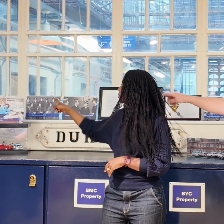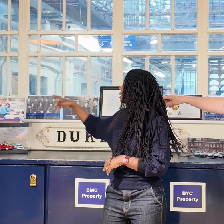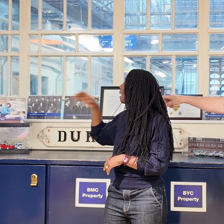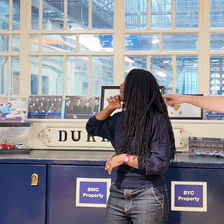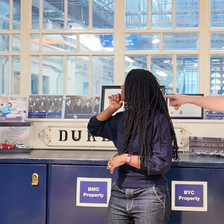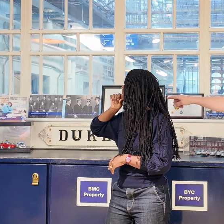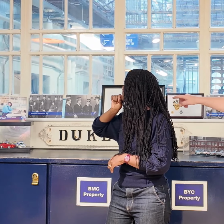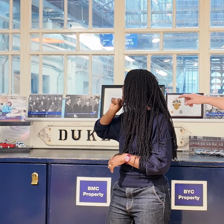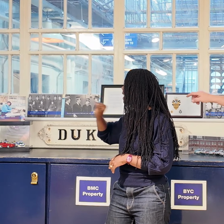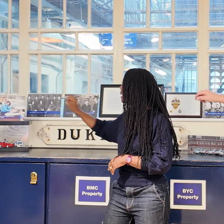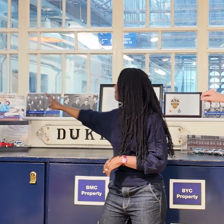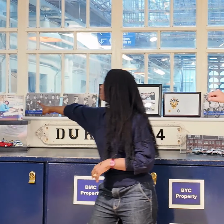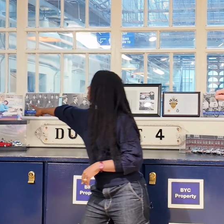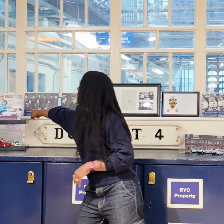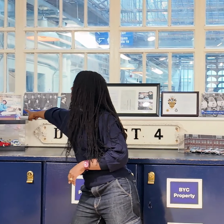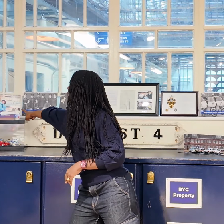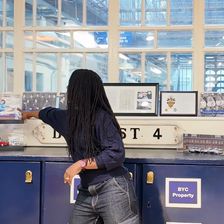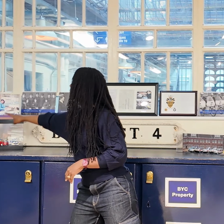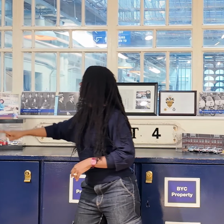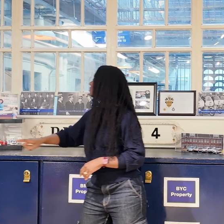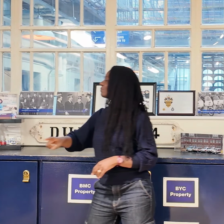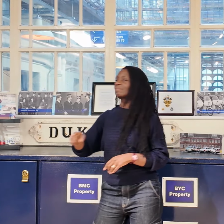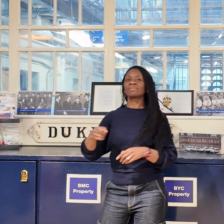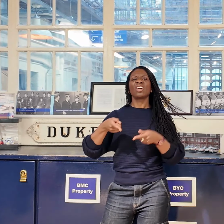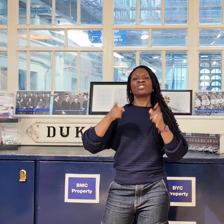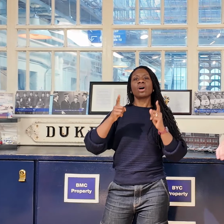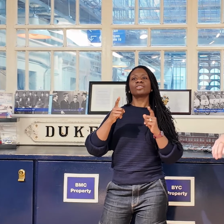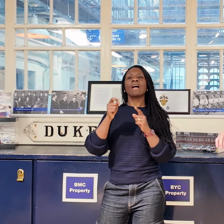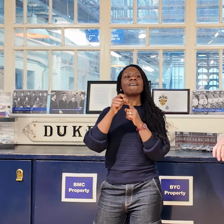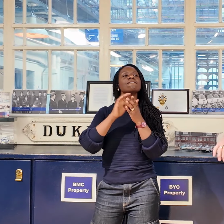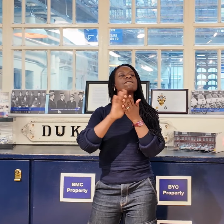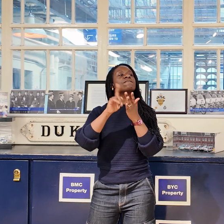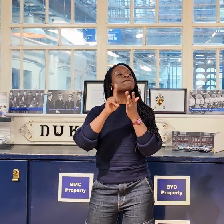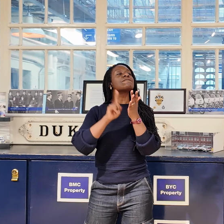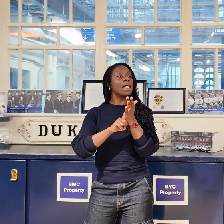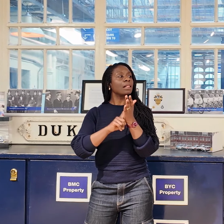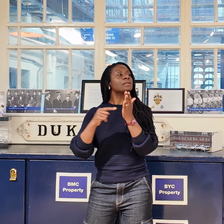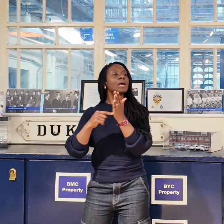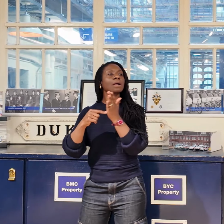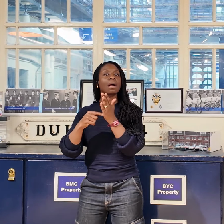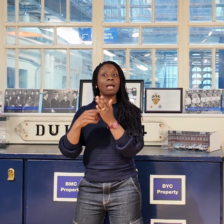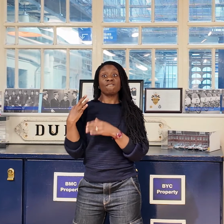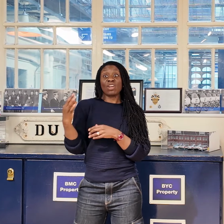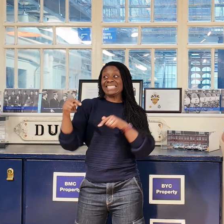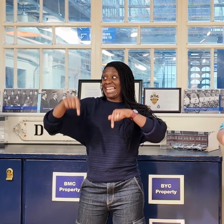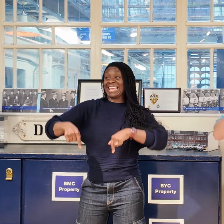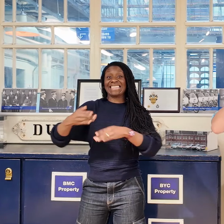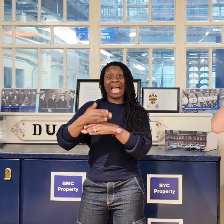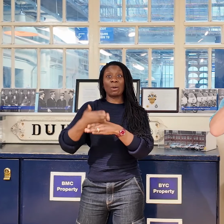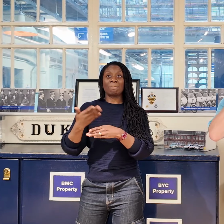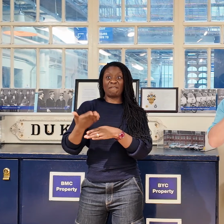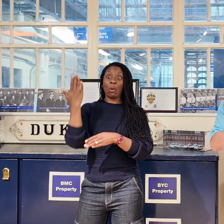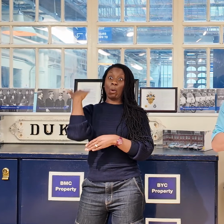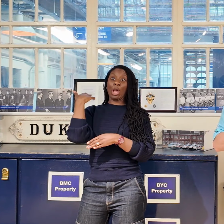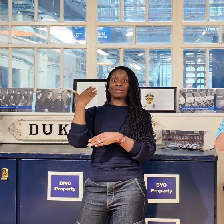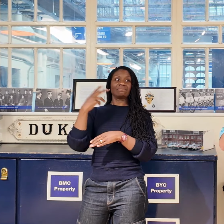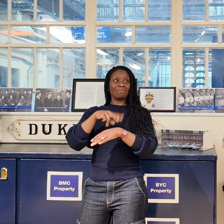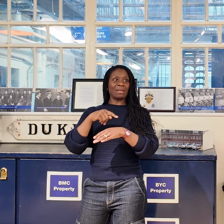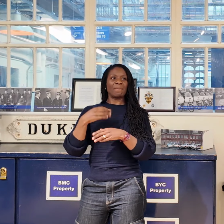gentleman behind the custody desk is Sergeant Phil Tucker, who is actually a volunteer here now.